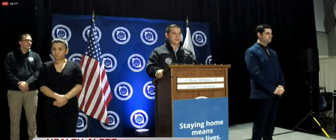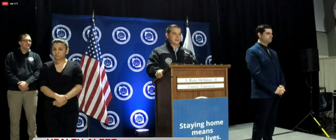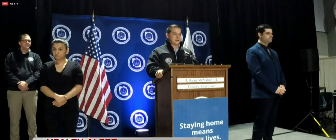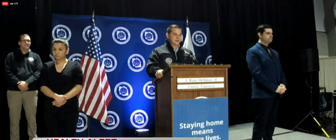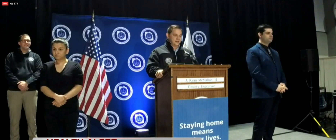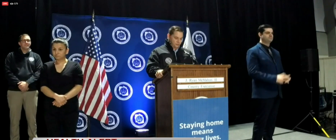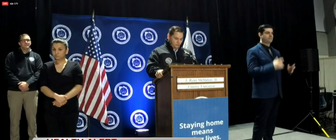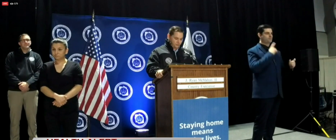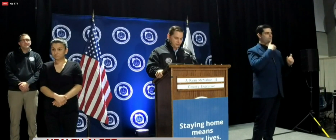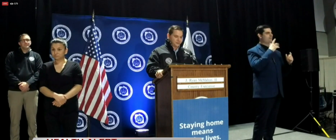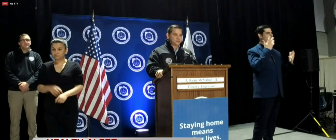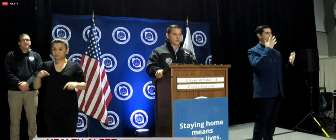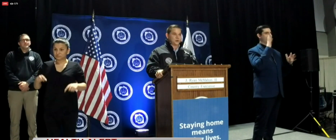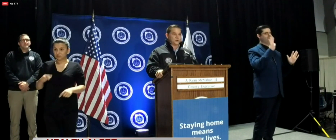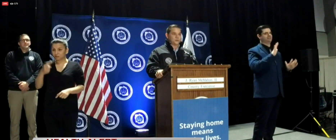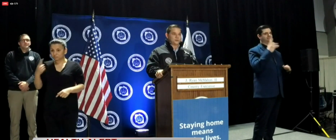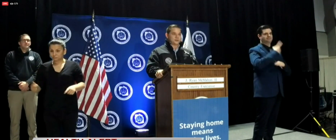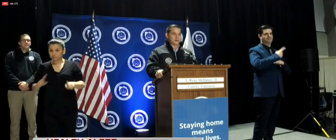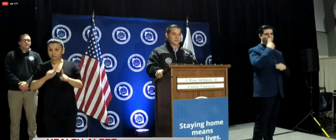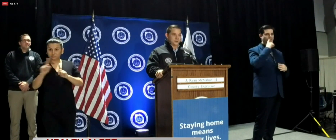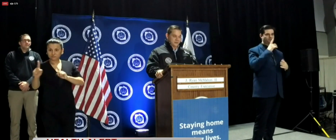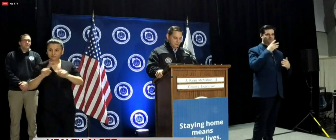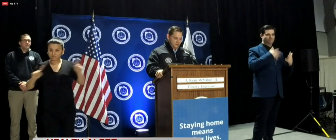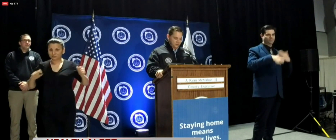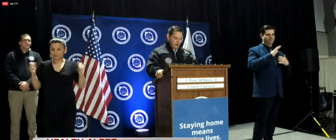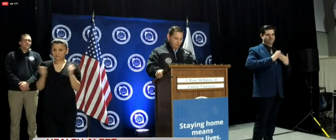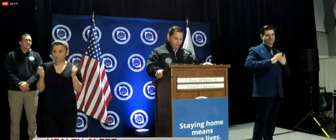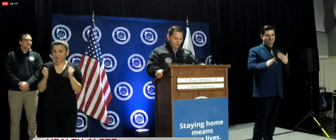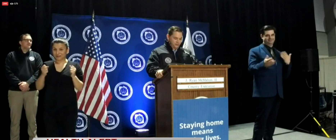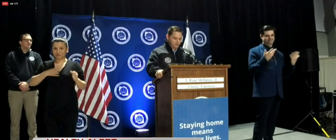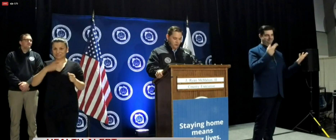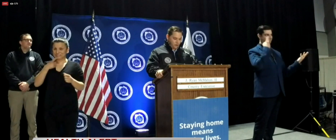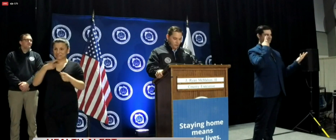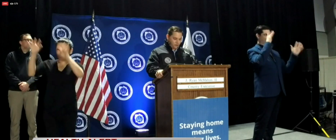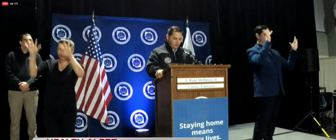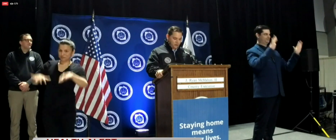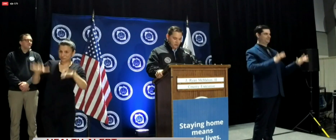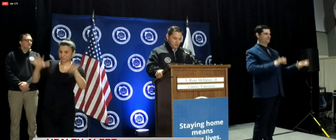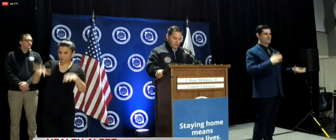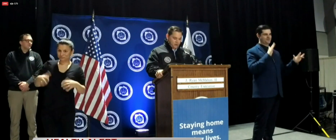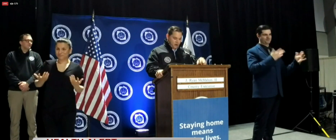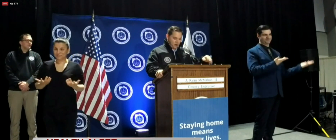outside. The snow has come. Thanks. I've never been so happy to see snow.